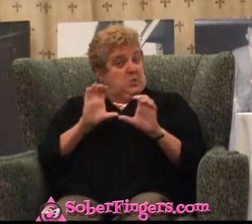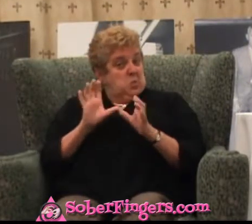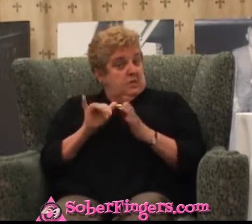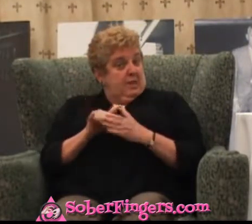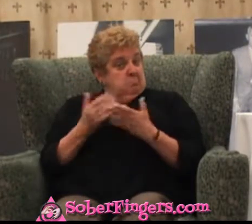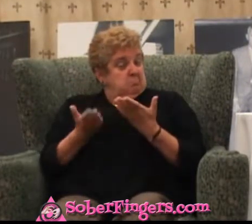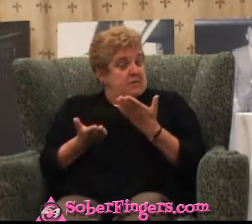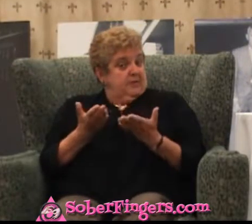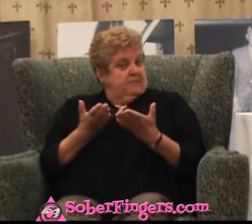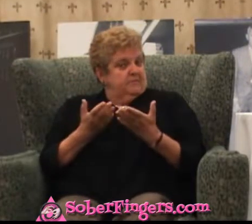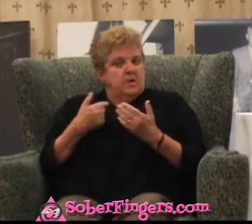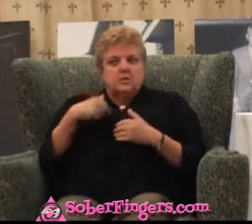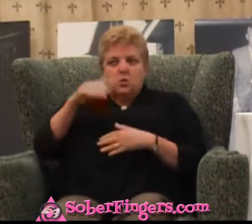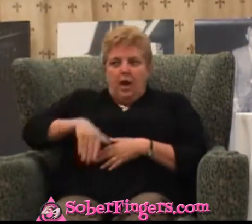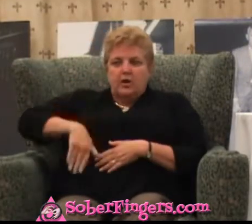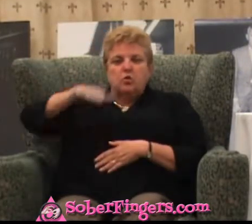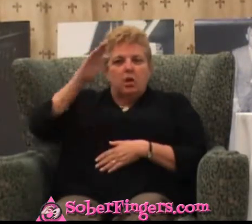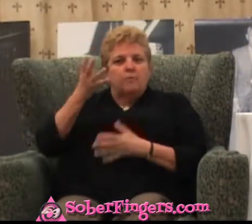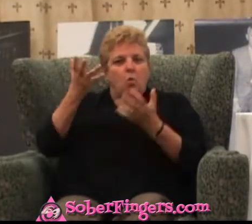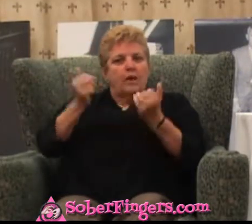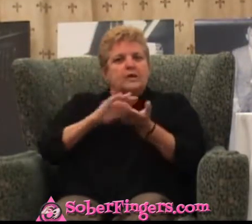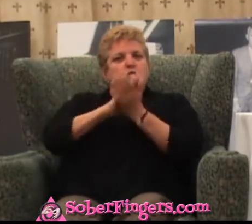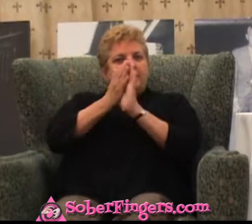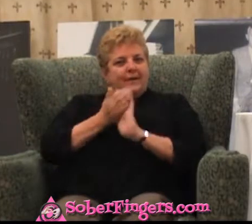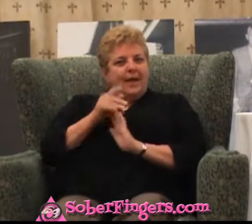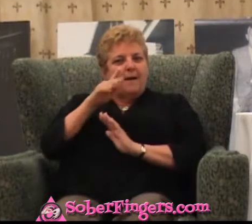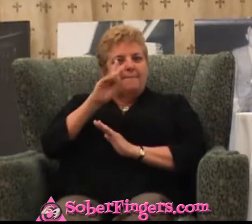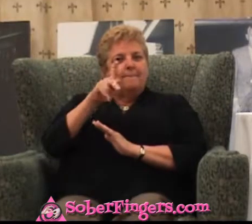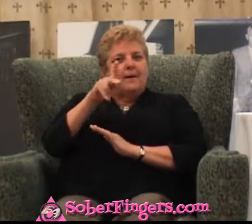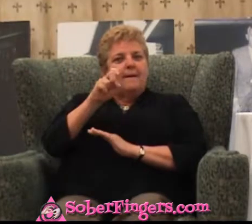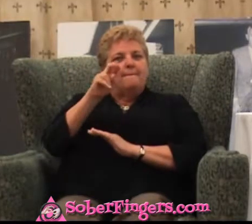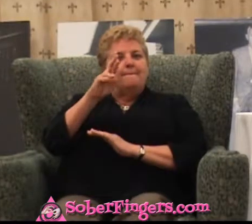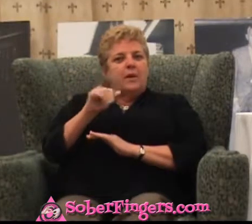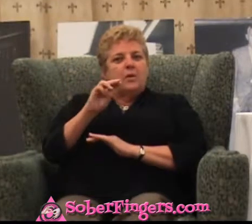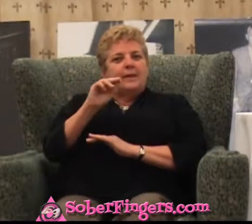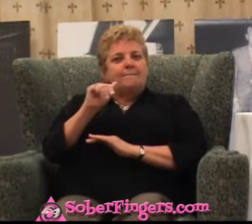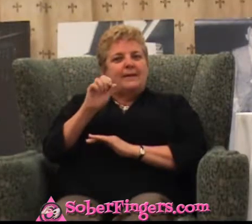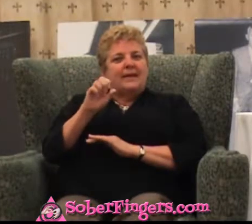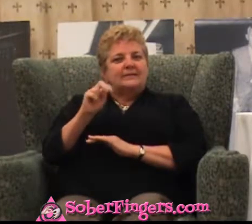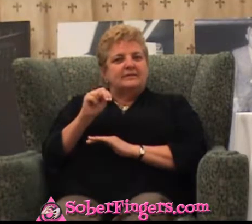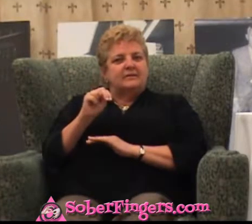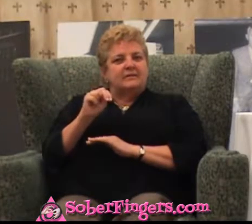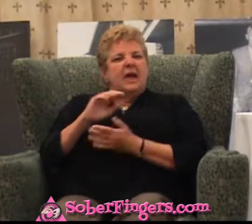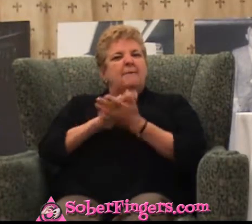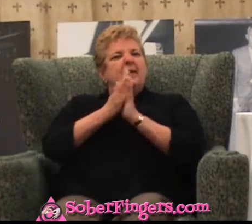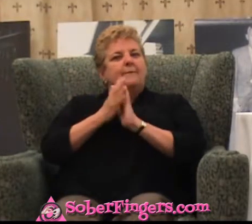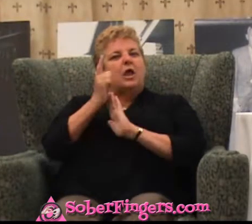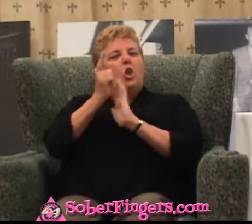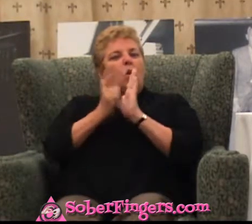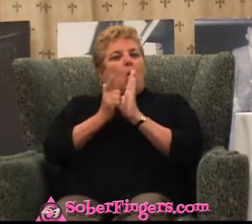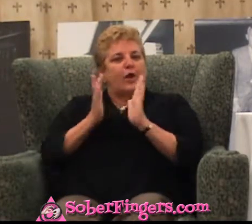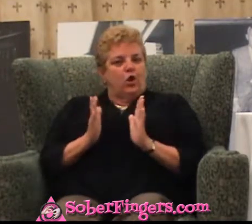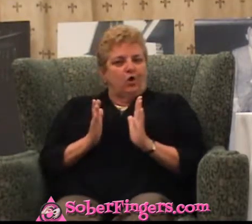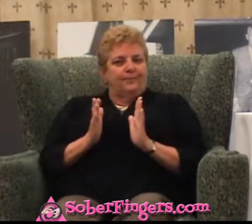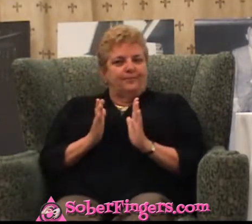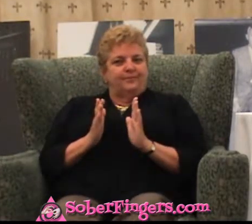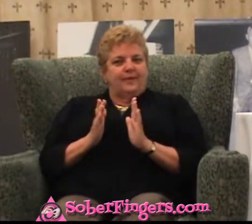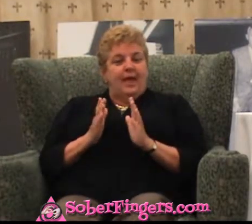So I grew up wanting to be Perry Mason. I wanted to be a lawyer. As I grew up coming through school, I was a straight A